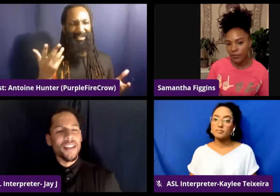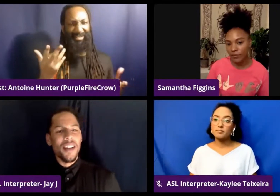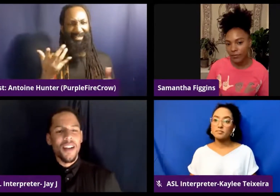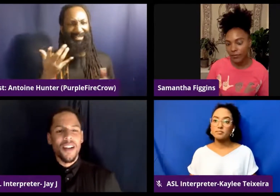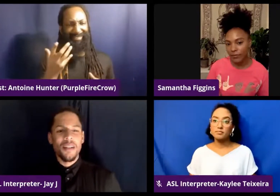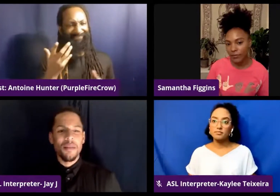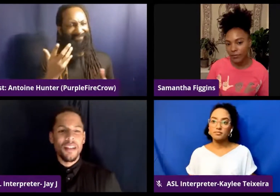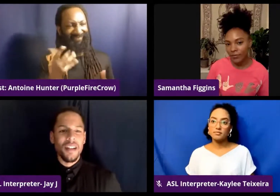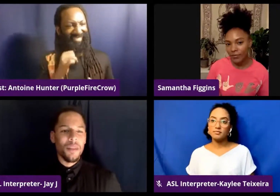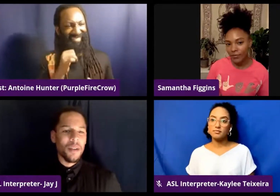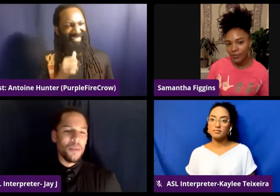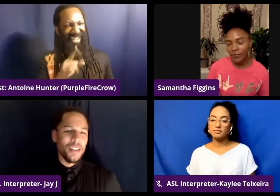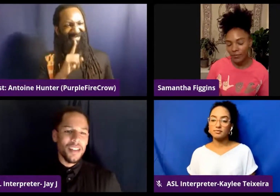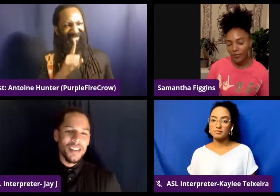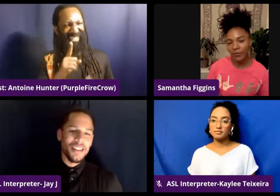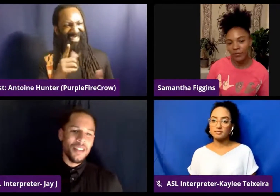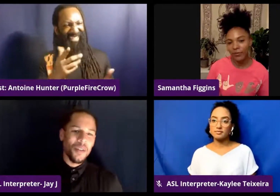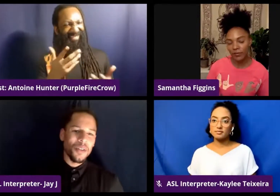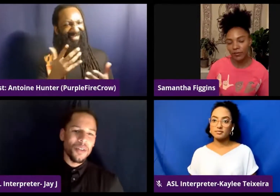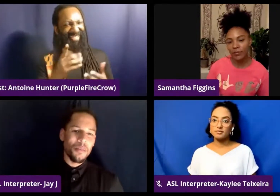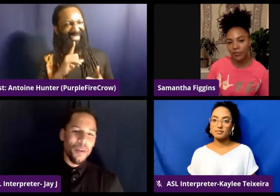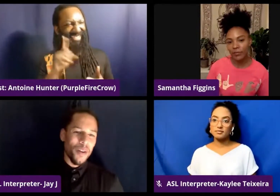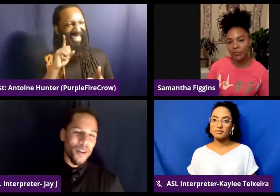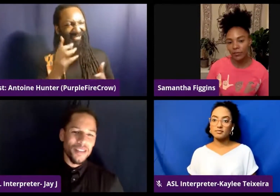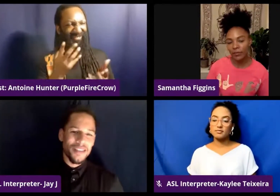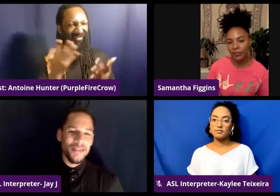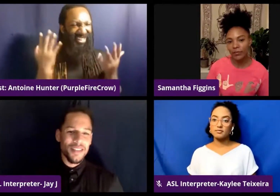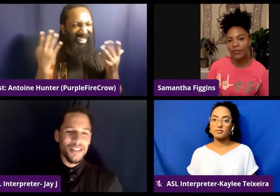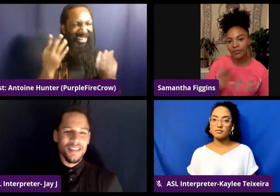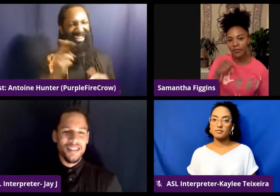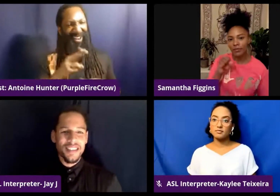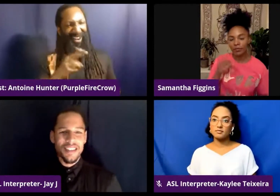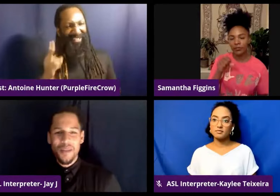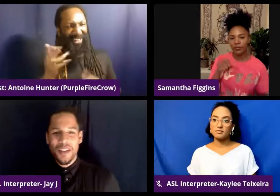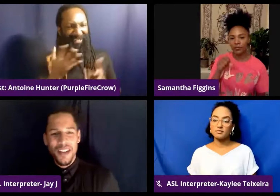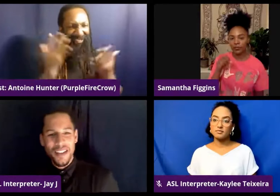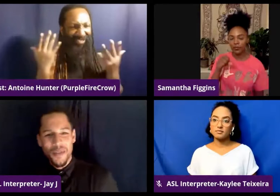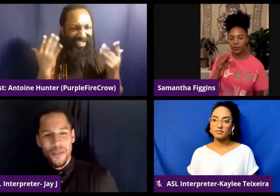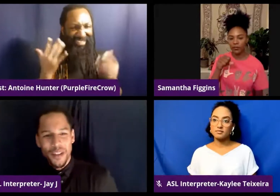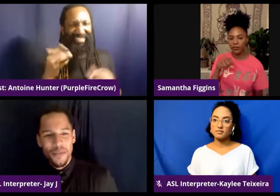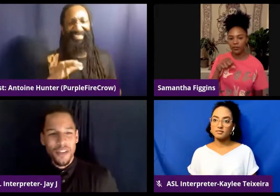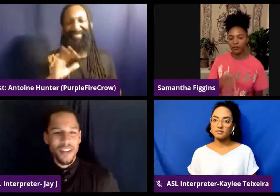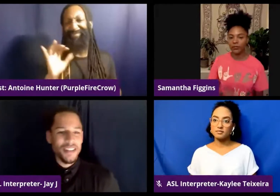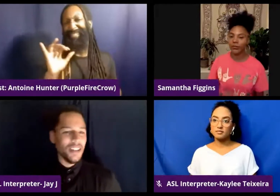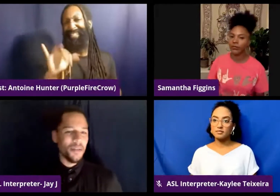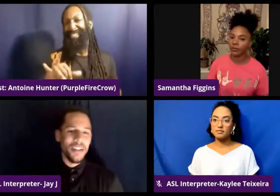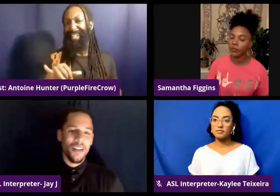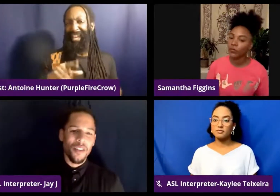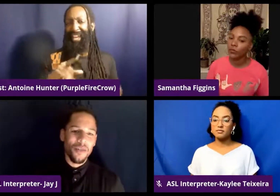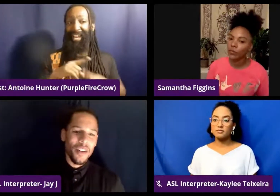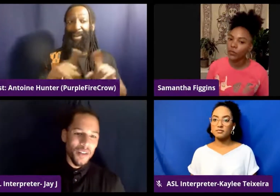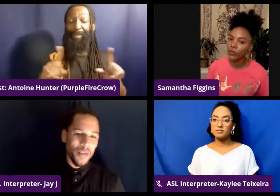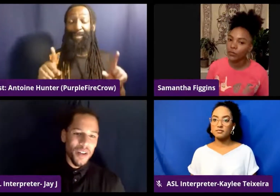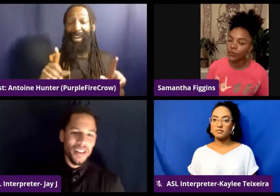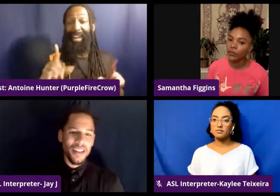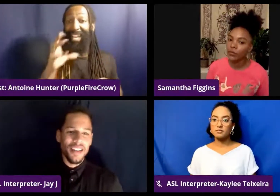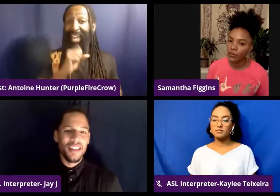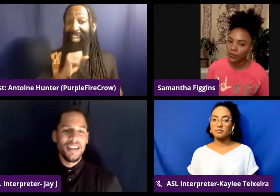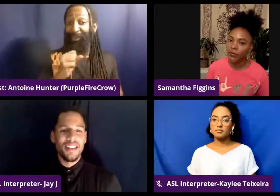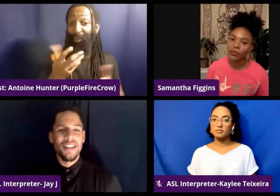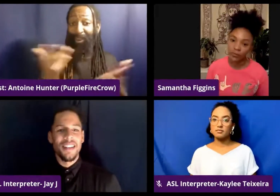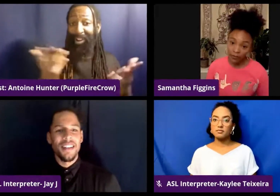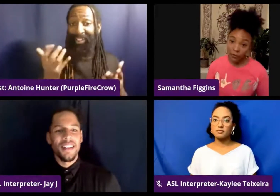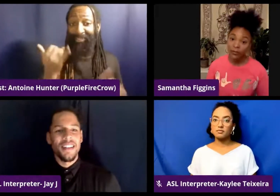You're like, nah, I'm not really into a bar. It's not really that friendly. It's not really that hard of hearing